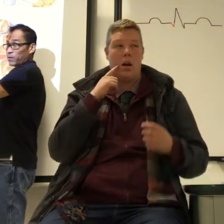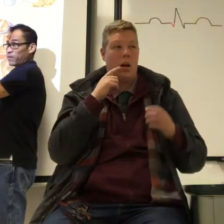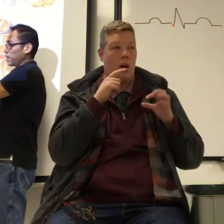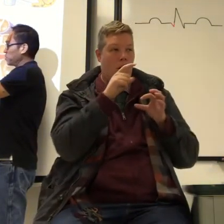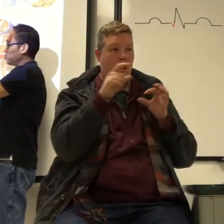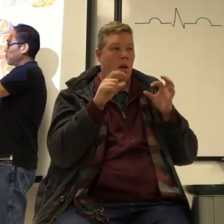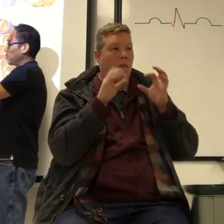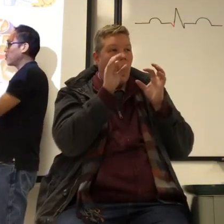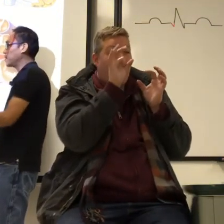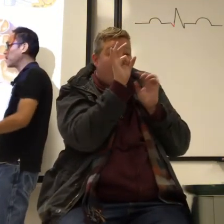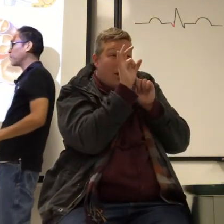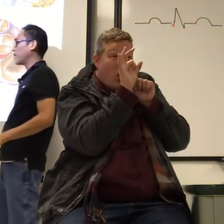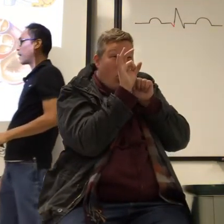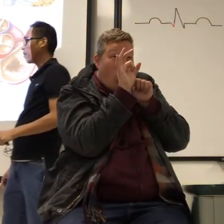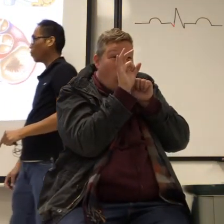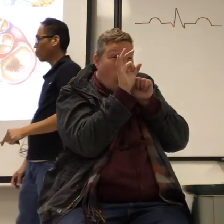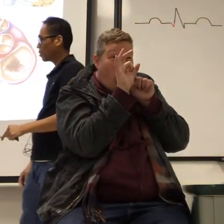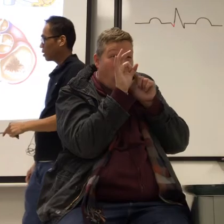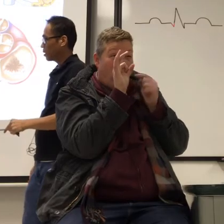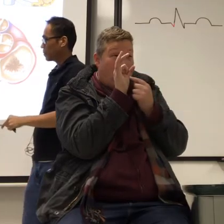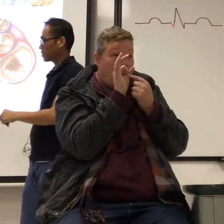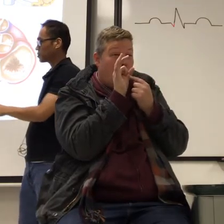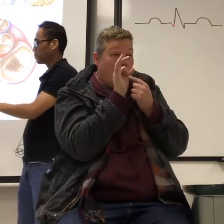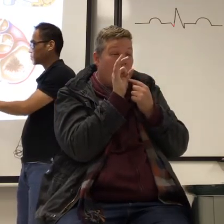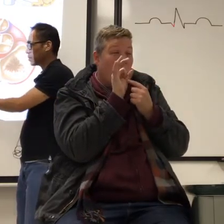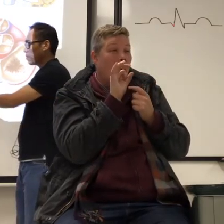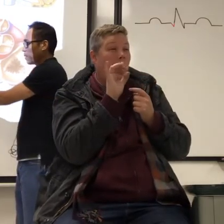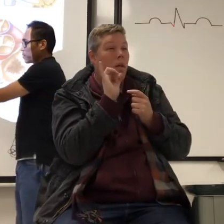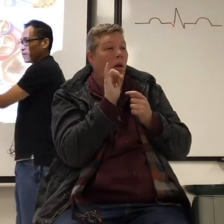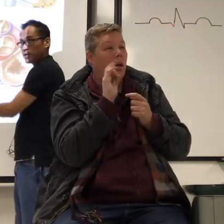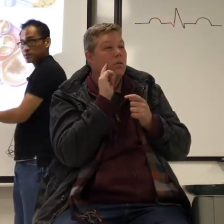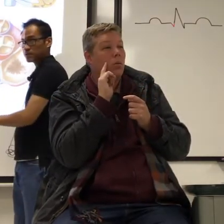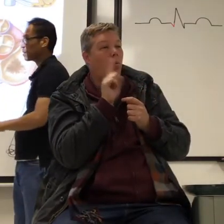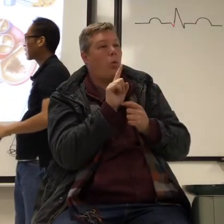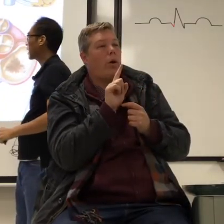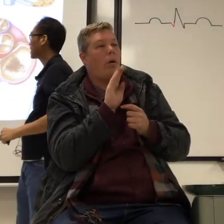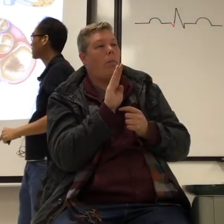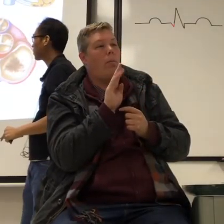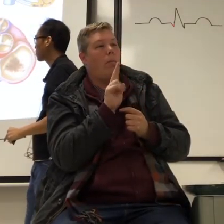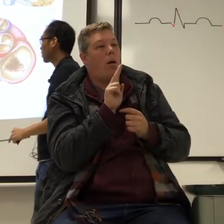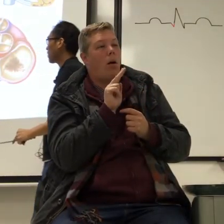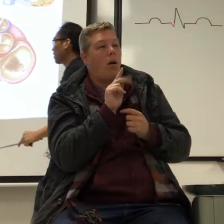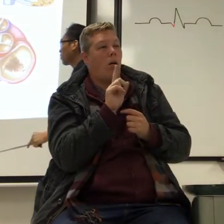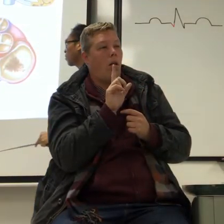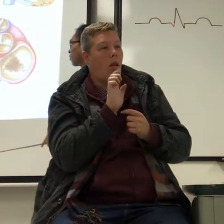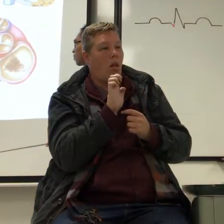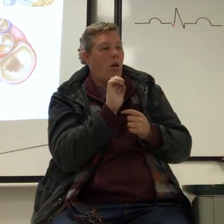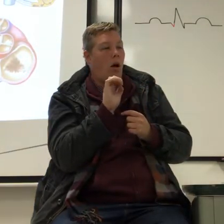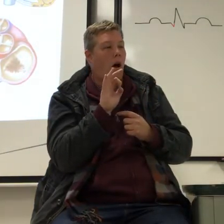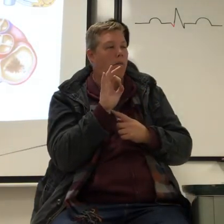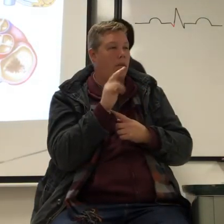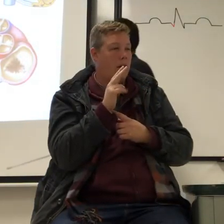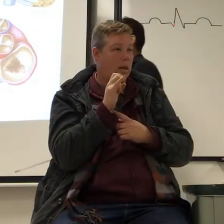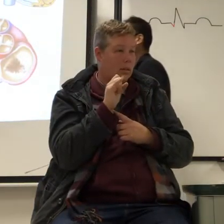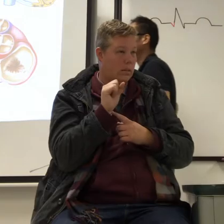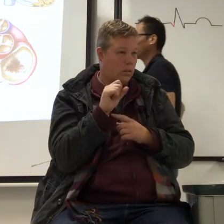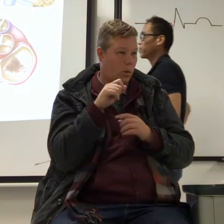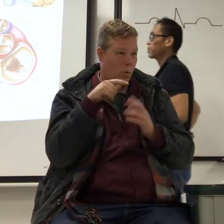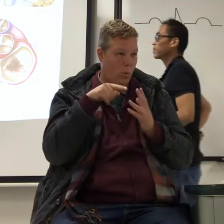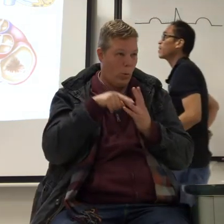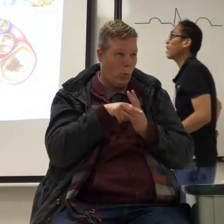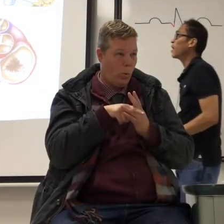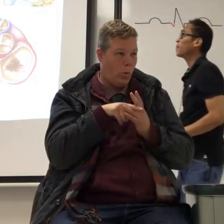That's for the bundle of hiss. You should be able to identify that hole because you're supposed to know the bundle of hiss. Okay. So don't let that little hole